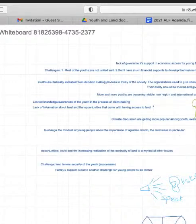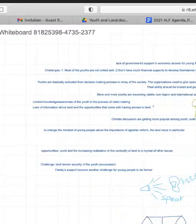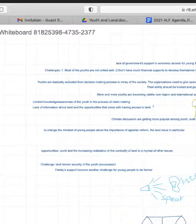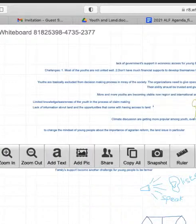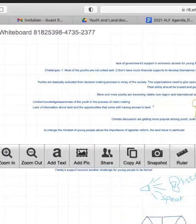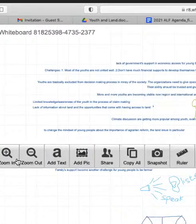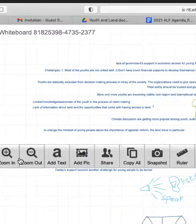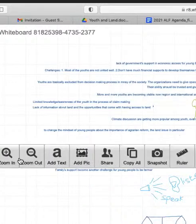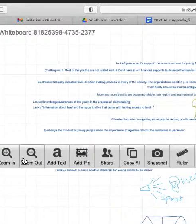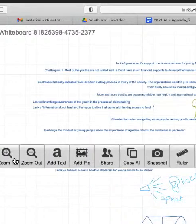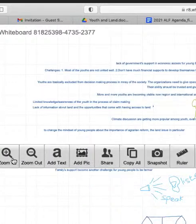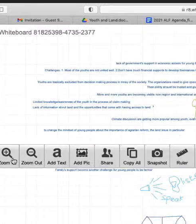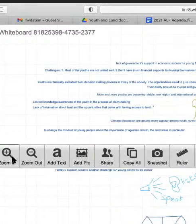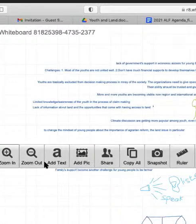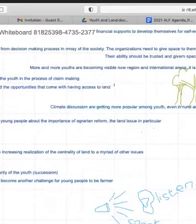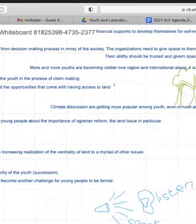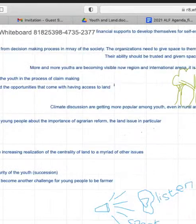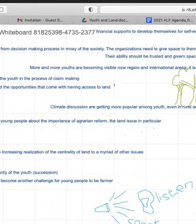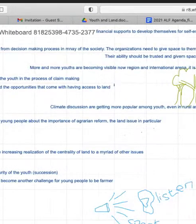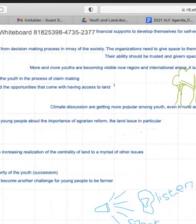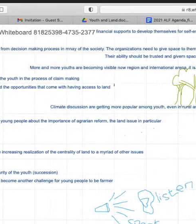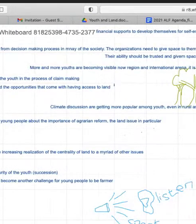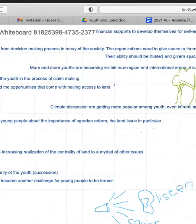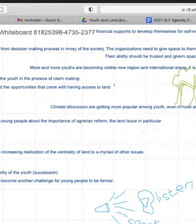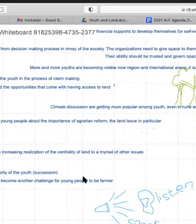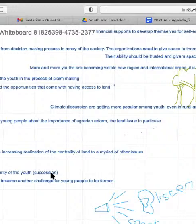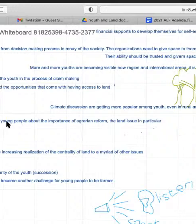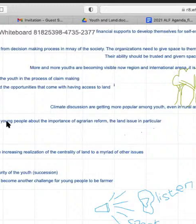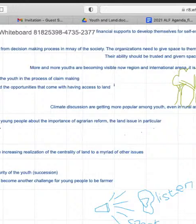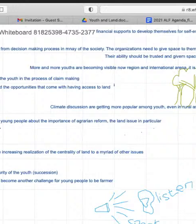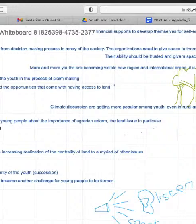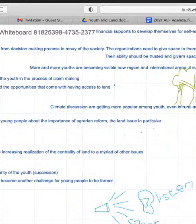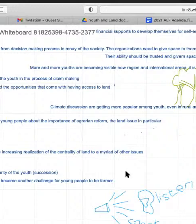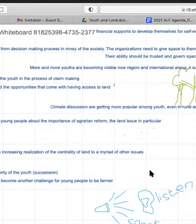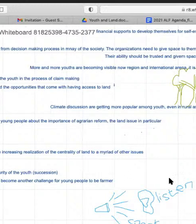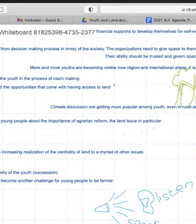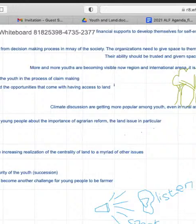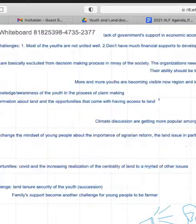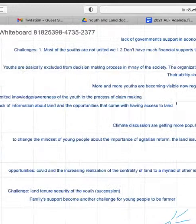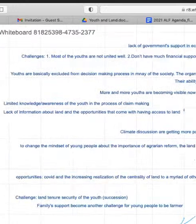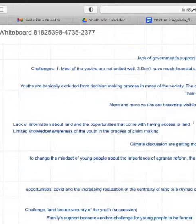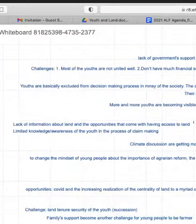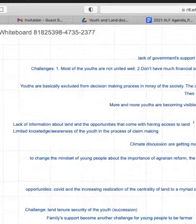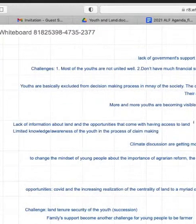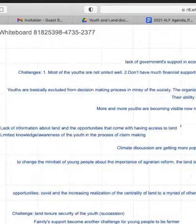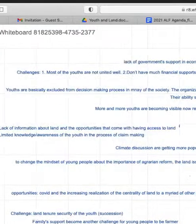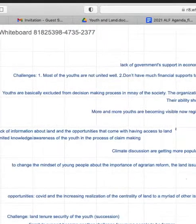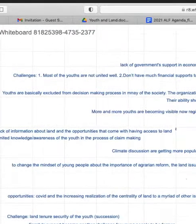the Government of India and our Assam government